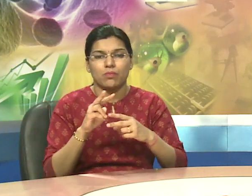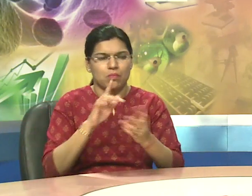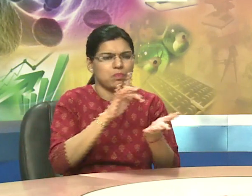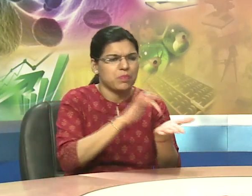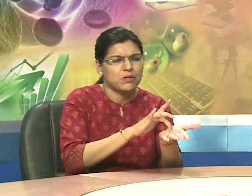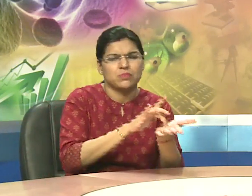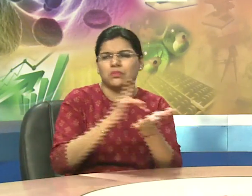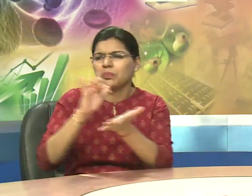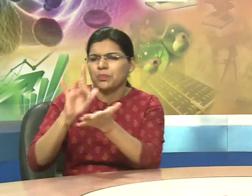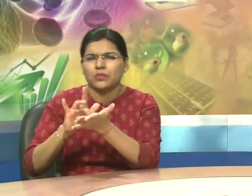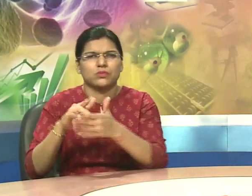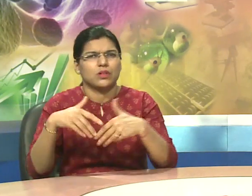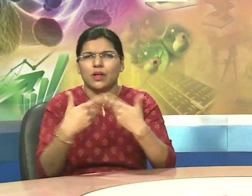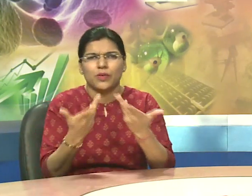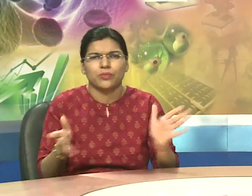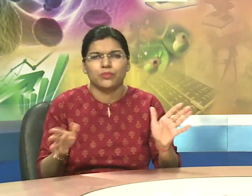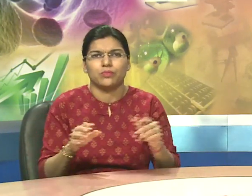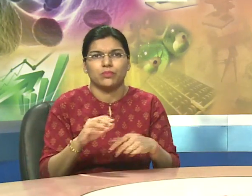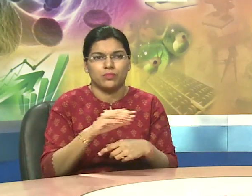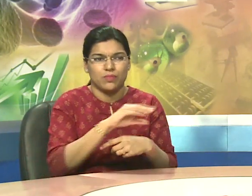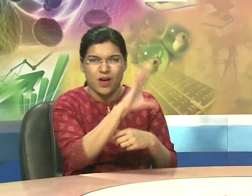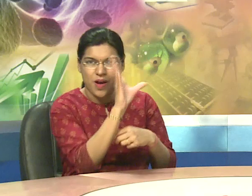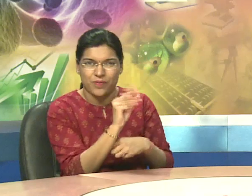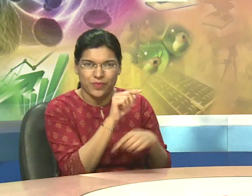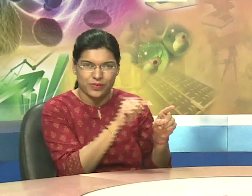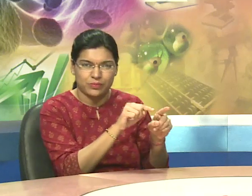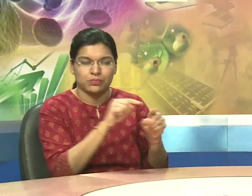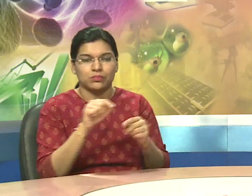overseas shipping. For example, there are two places,